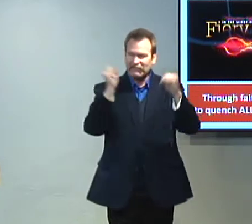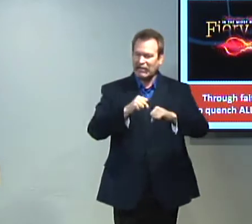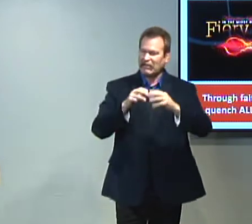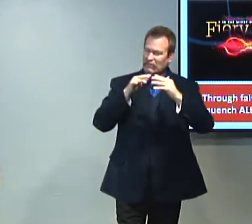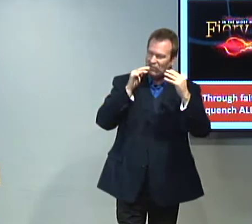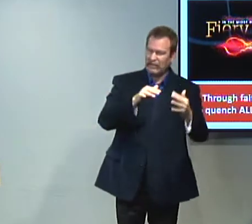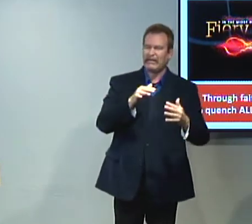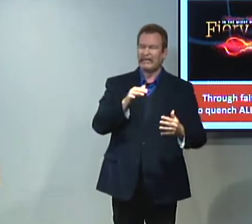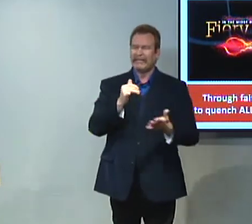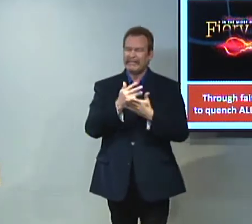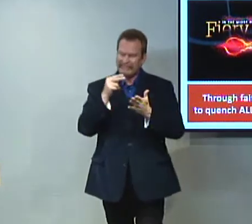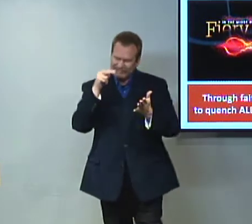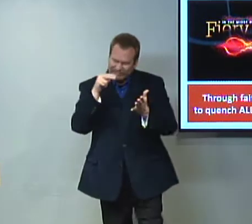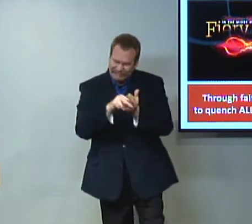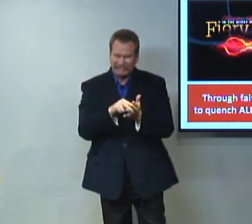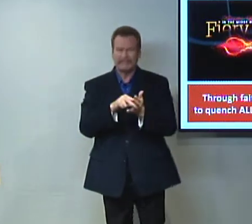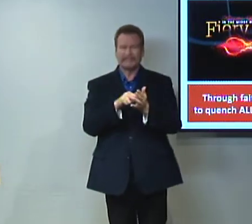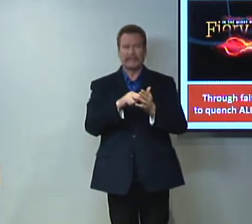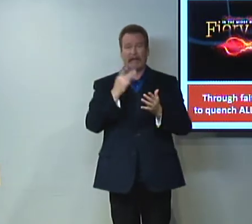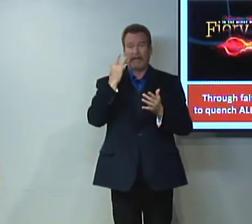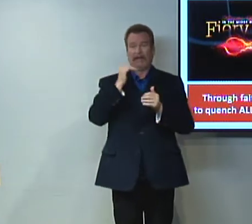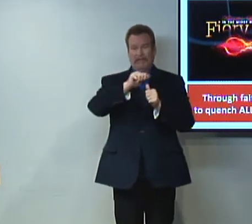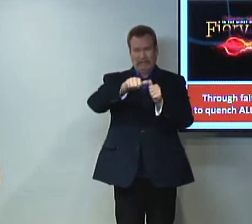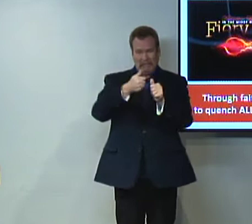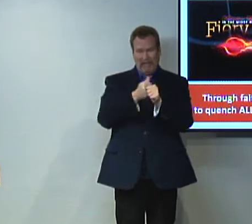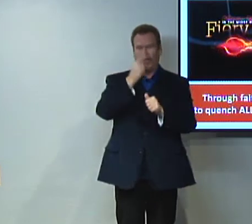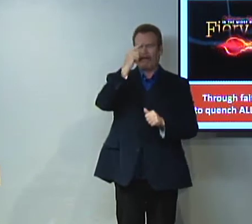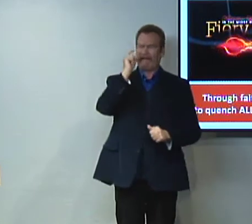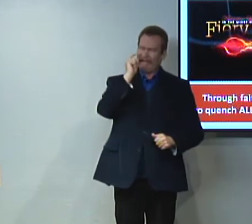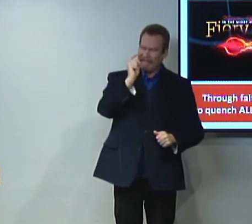war, and we must continue to fight, and we must stand strong.